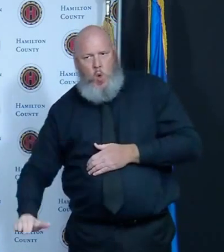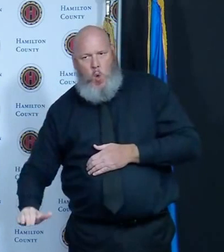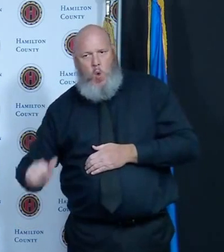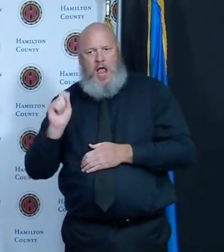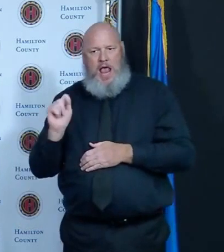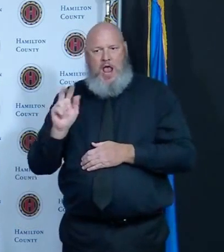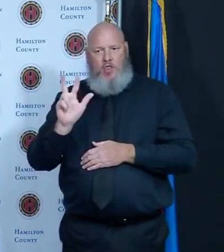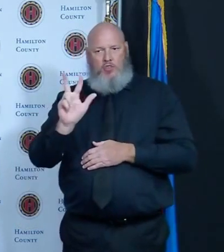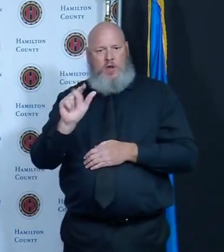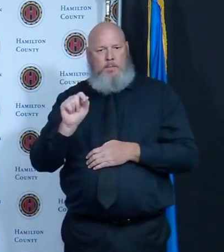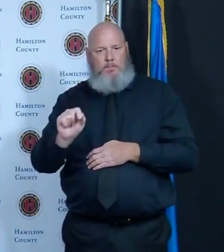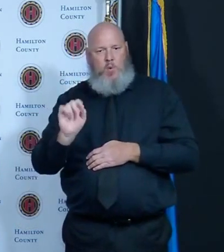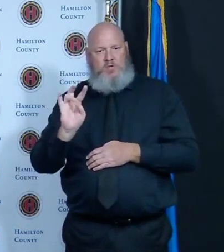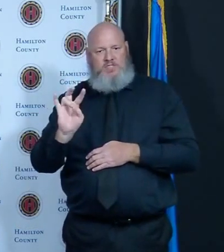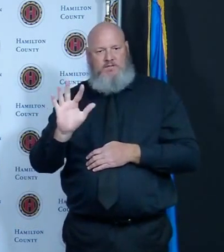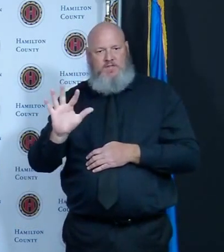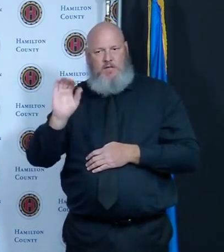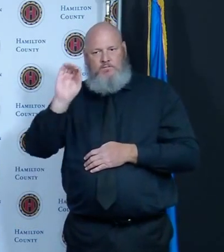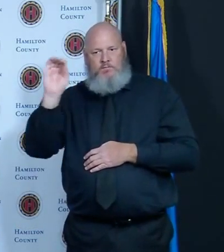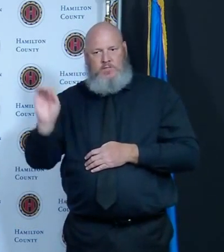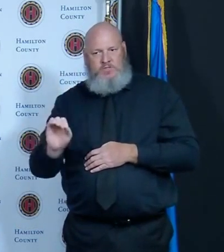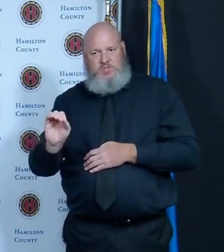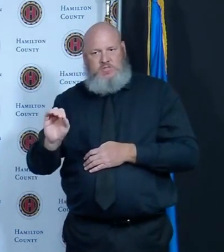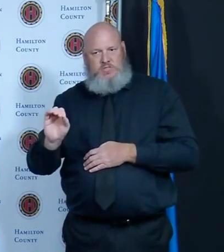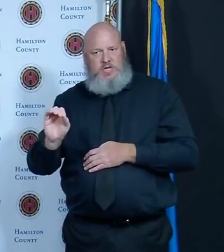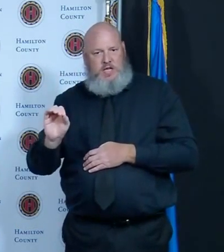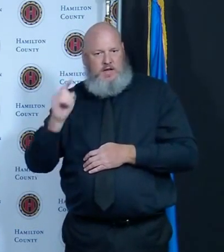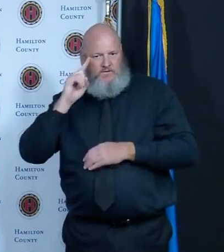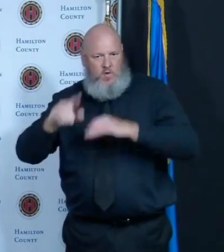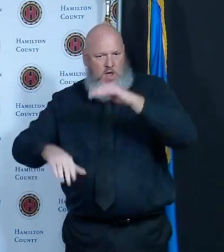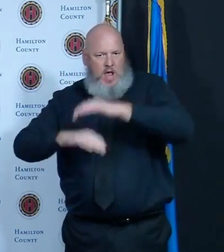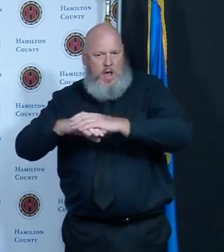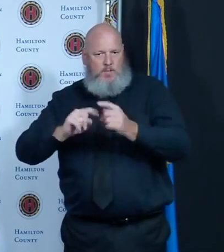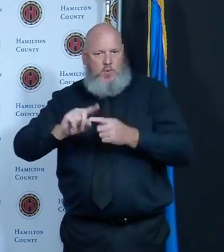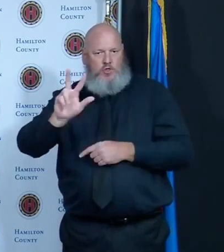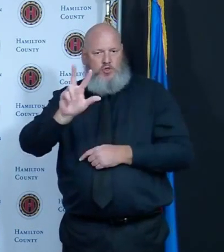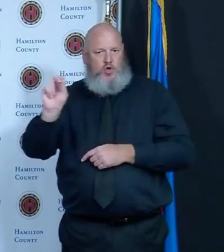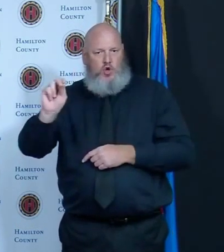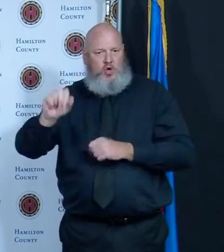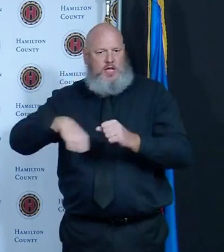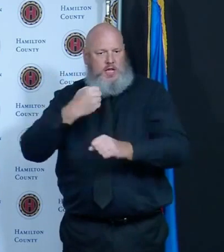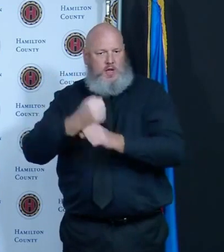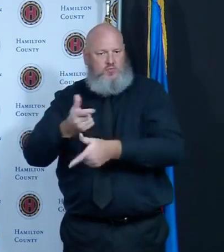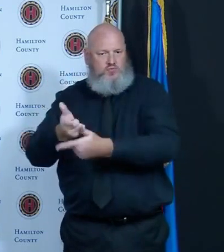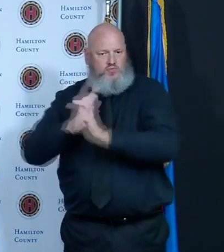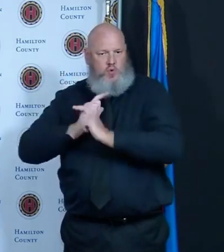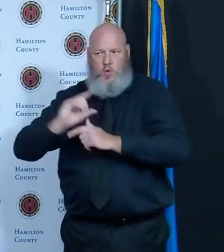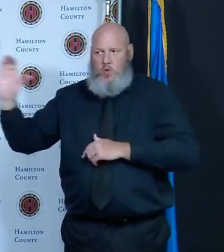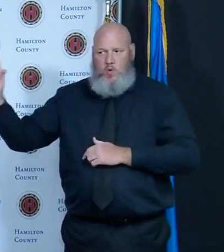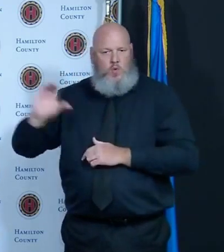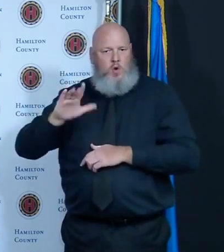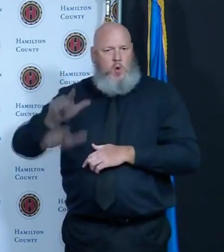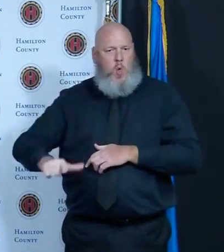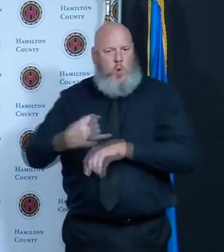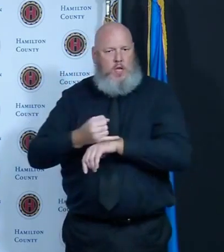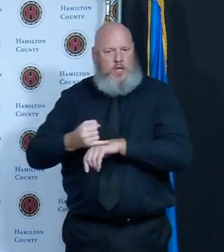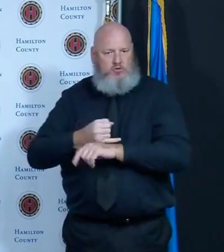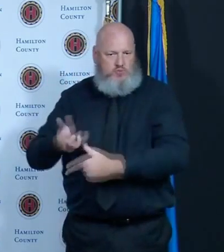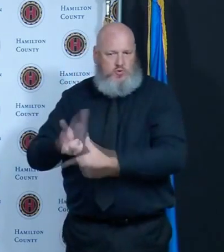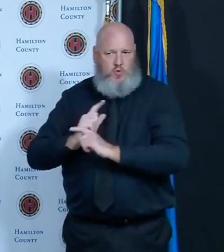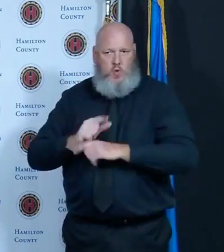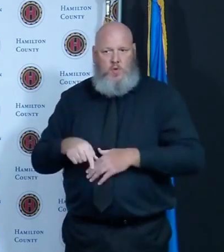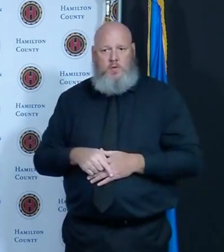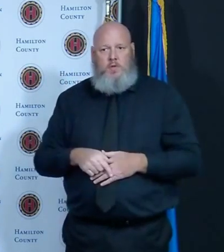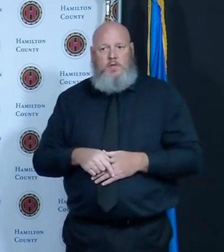going to be deferred. There is collateral required for loans above $25,000,